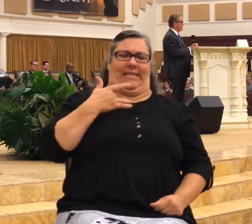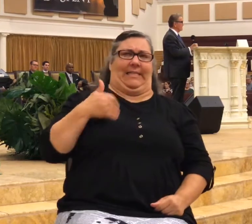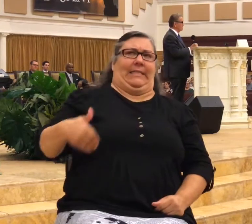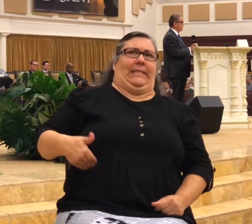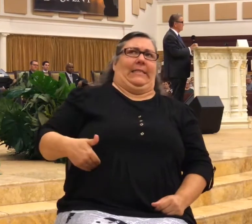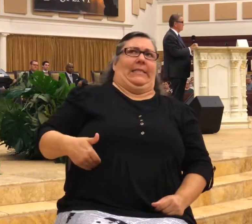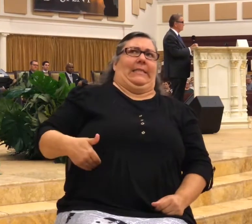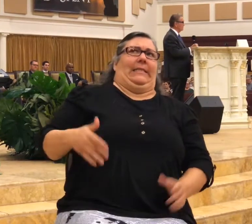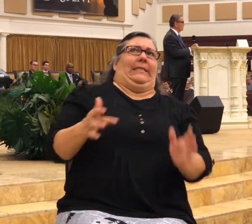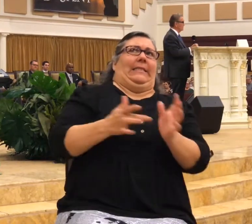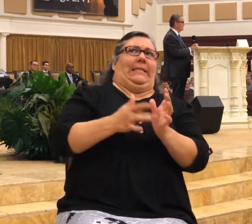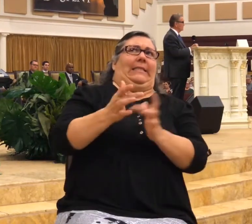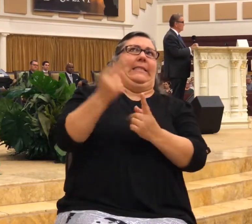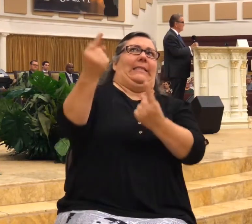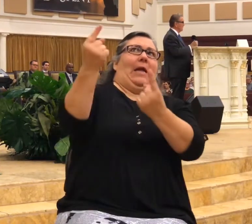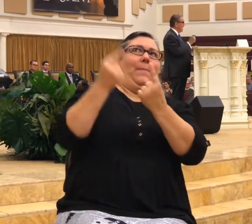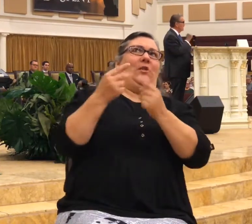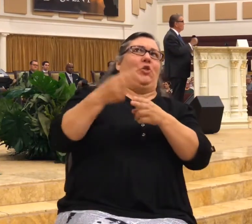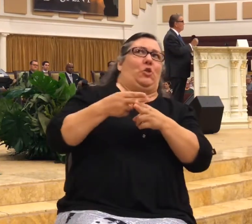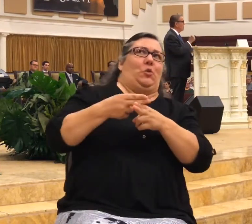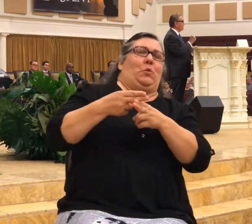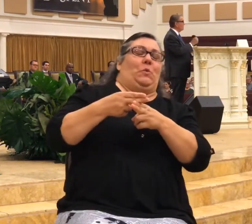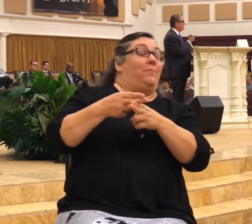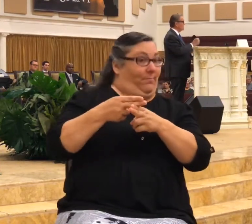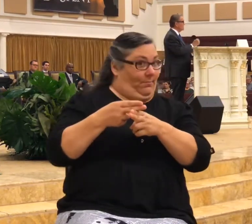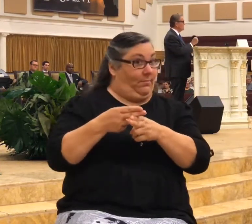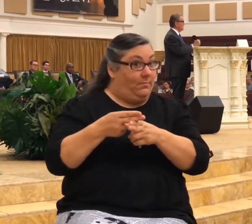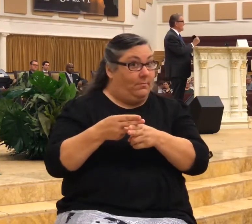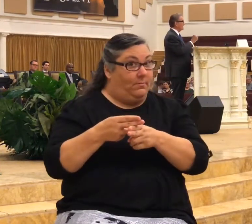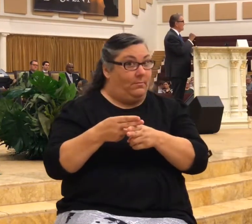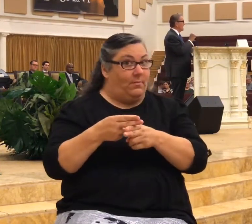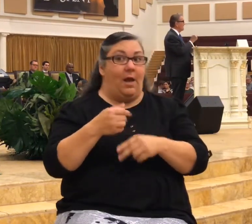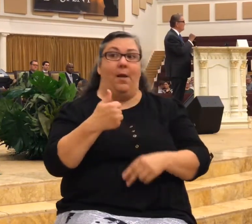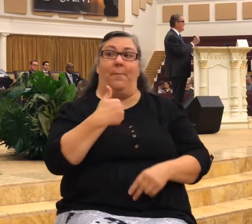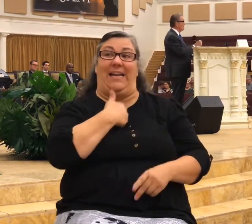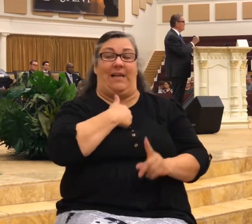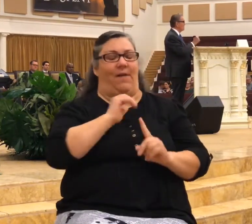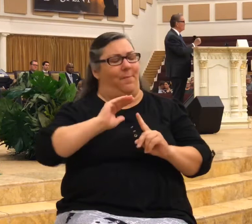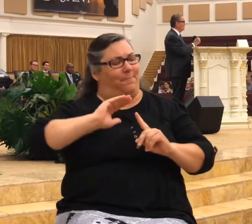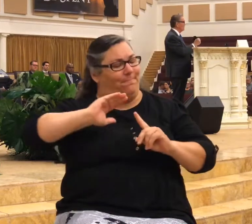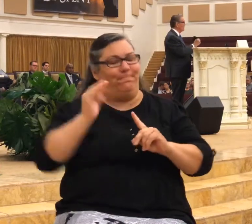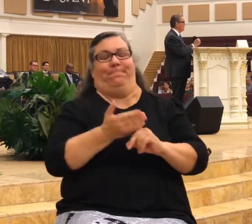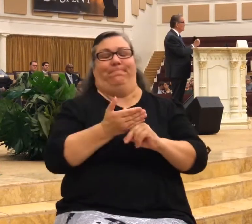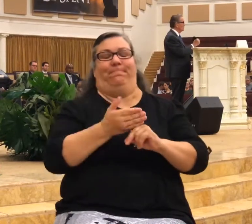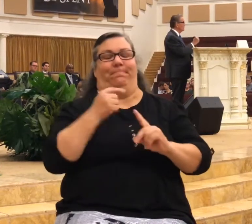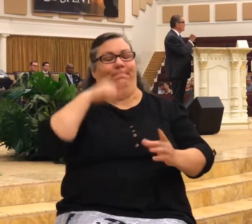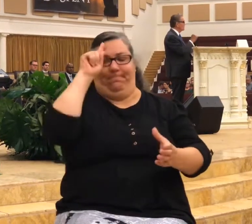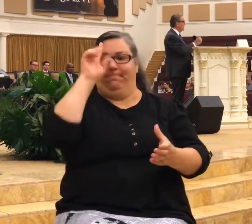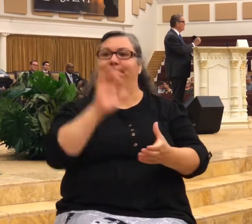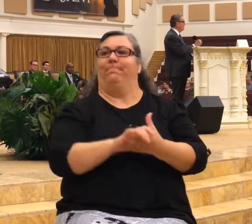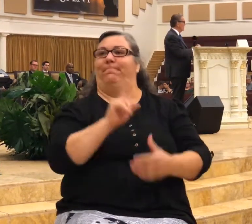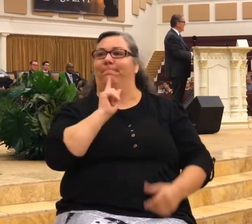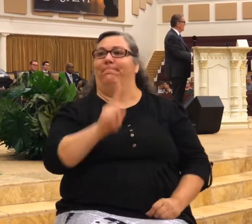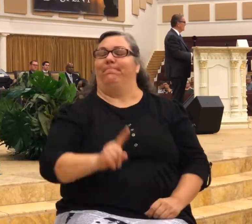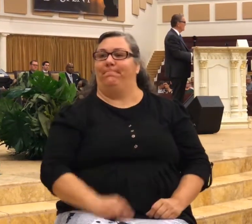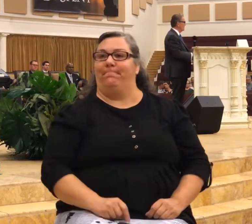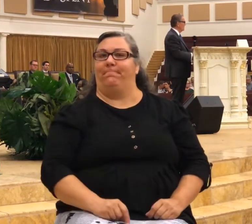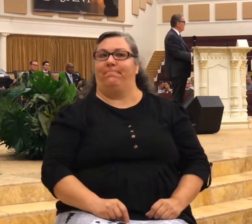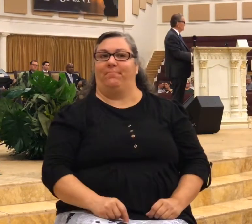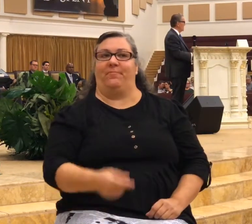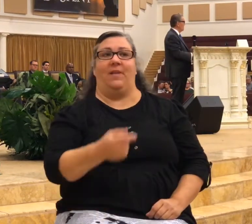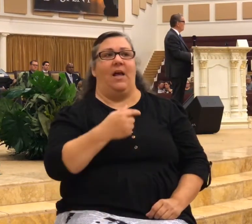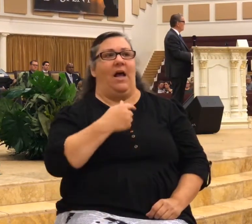is coming soon. I am more convinced of that than I have ever been before. So